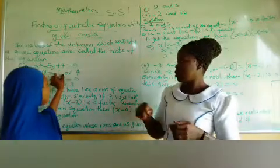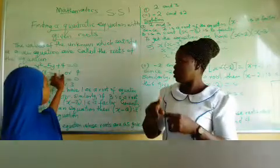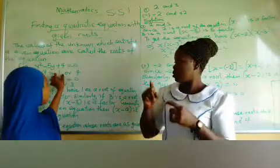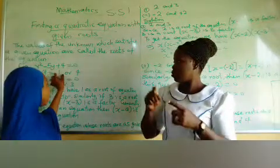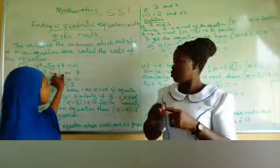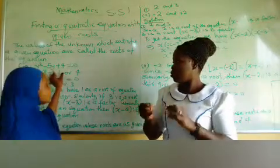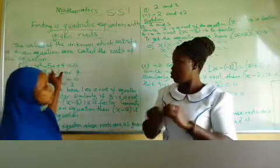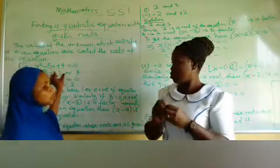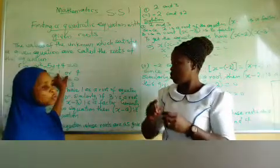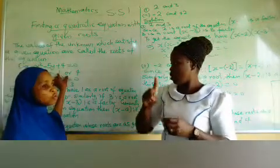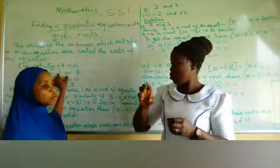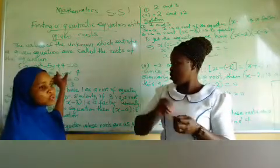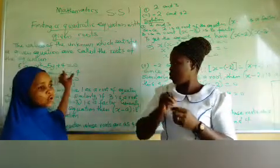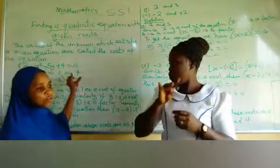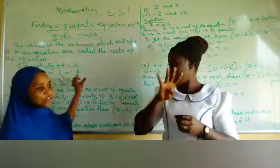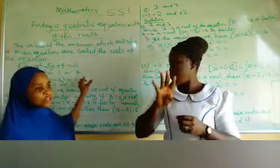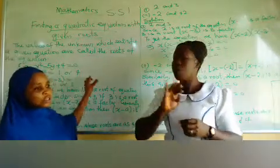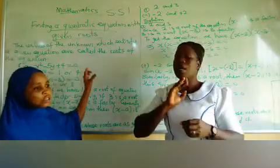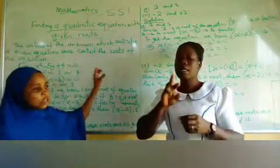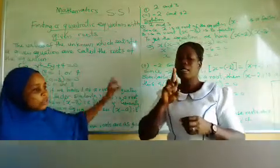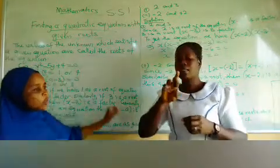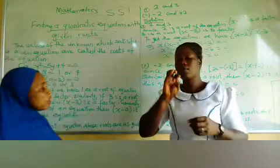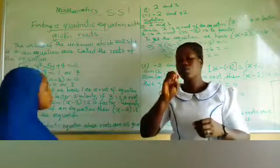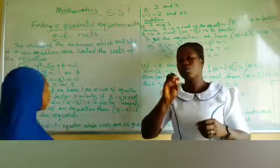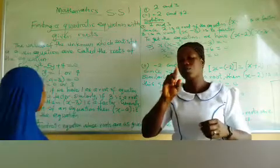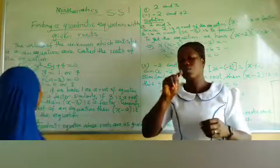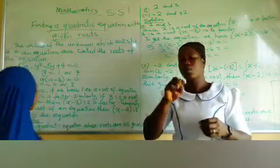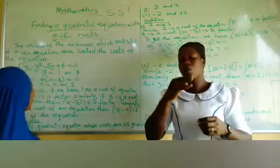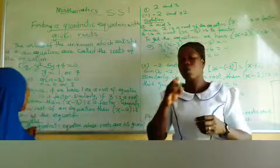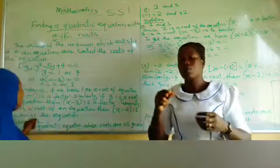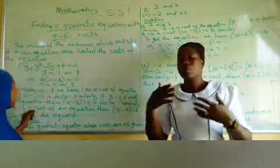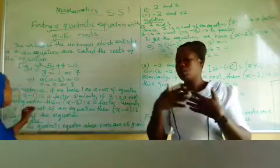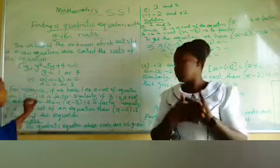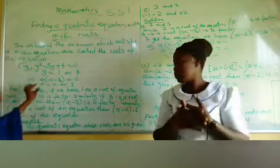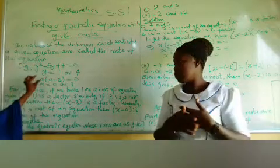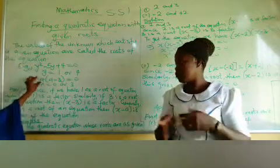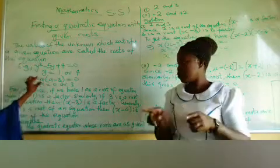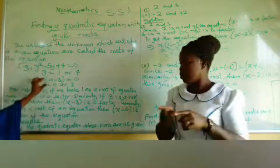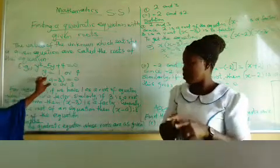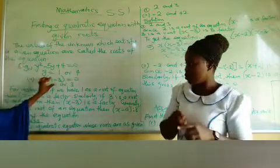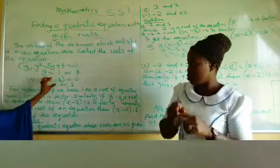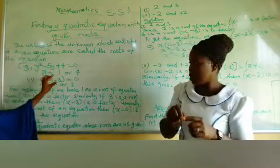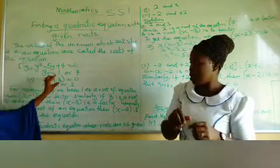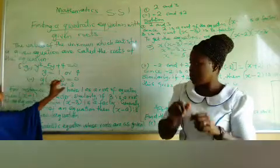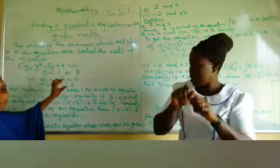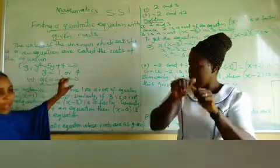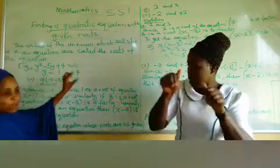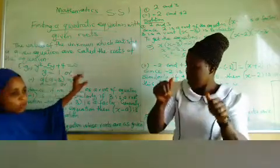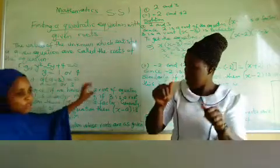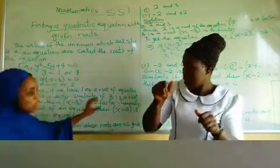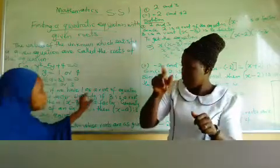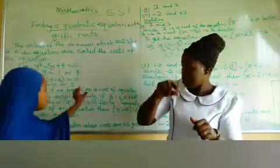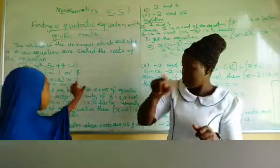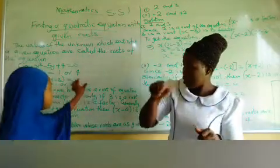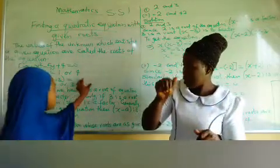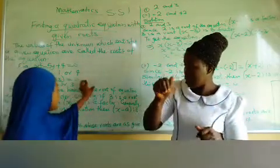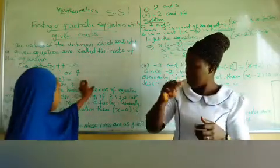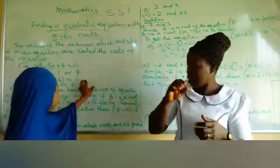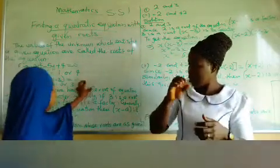known as roots of the equation. Also, when you are given a into bracket a minus 3 is equal to 0,